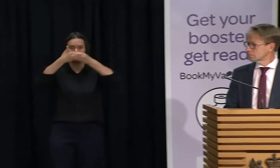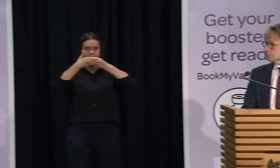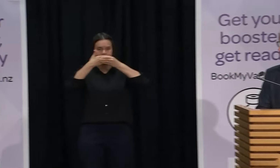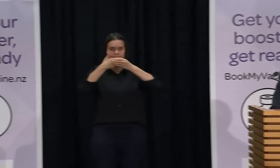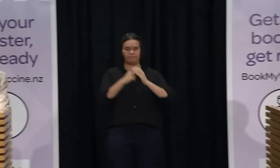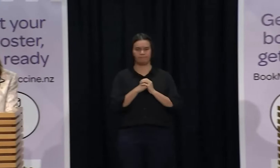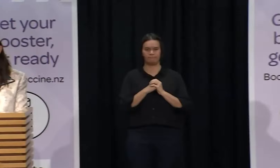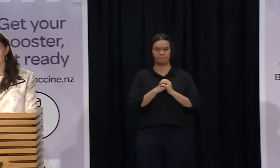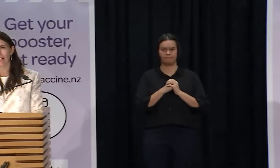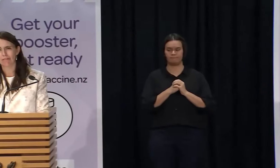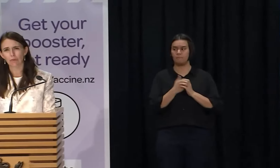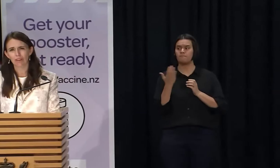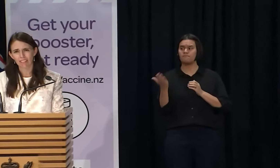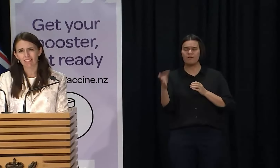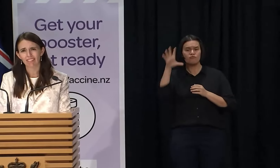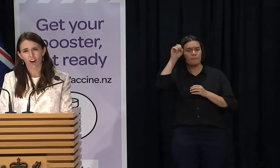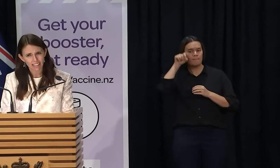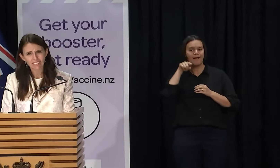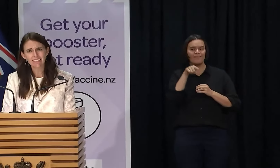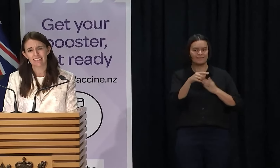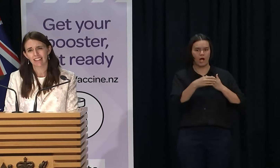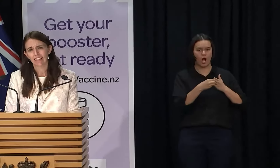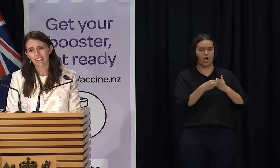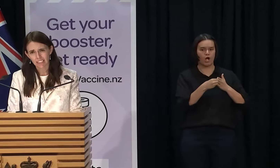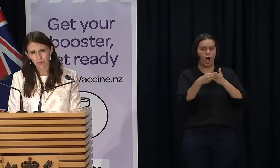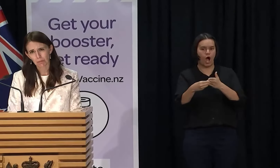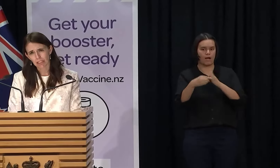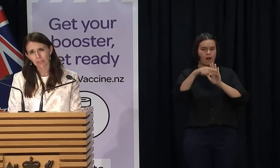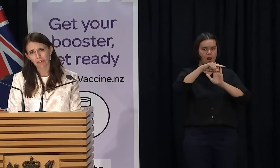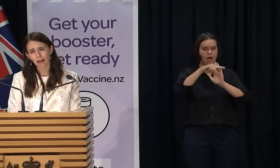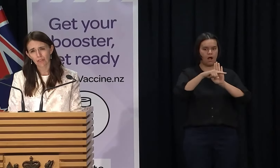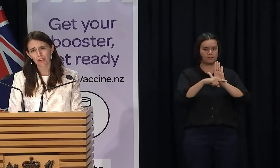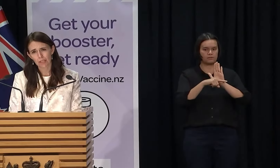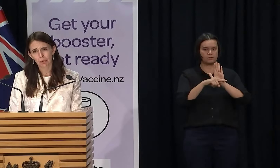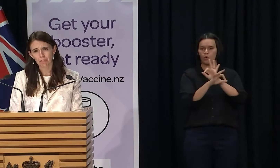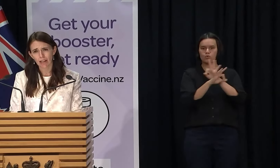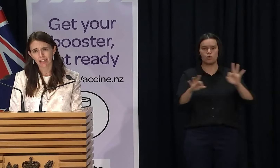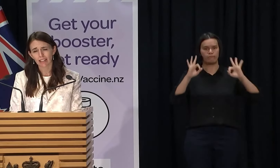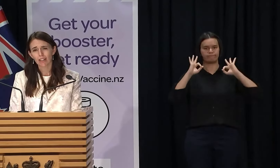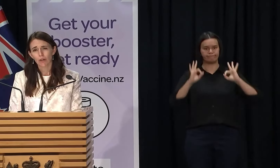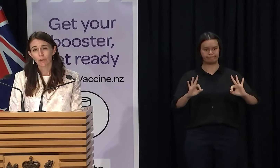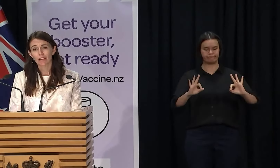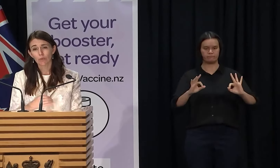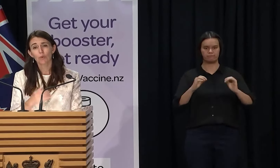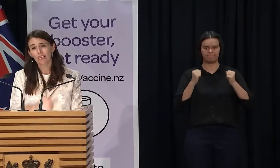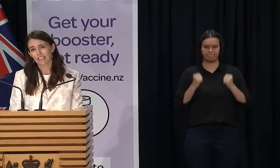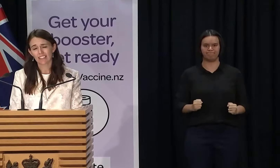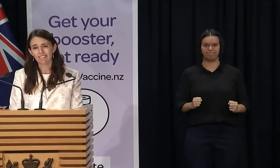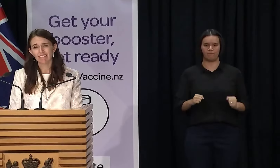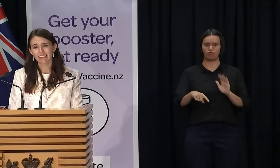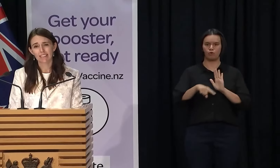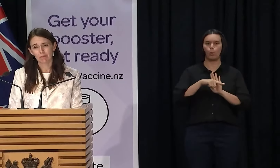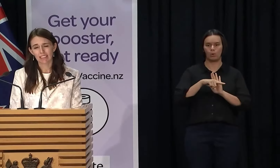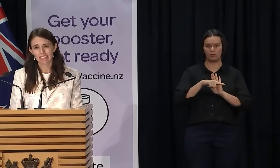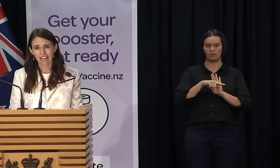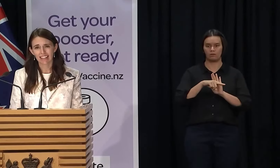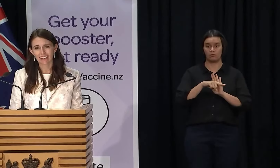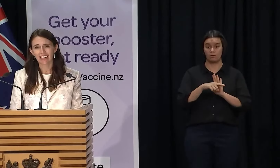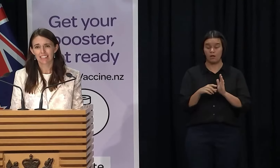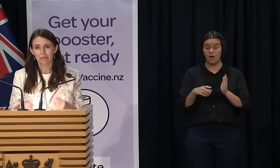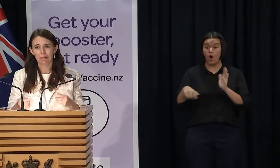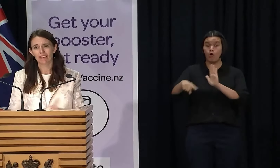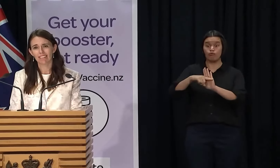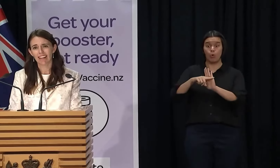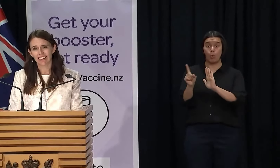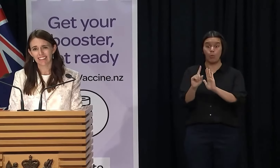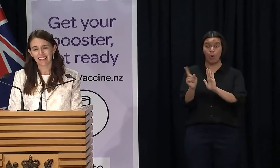a rule, but I think what people are looking for is guidance. That's what the Ministry of Health is providing. Where the rule kicks in is simply to say